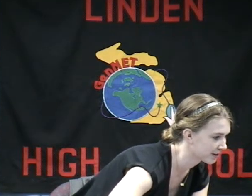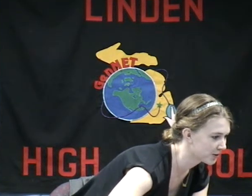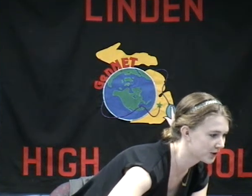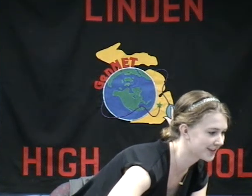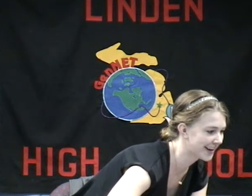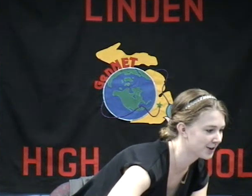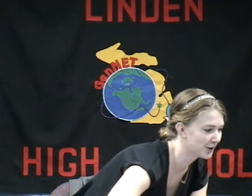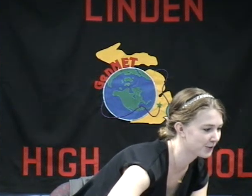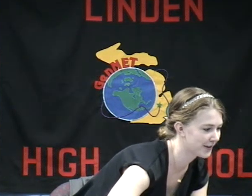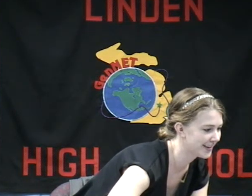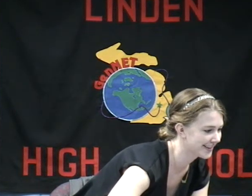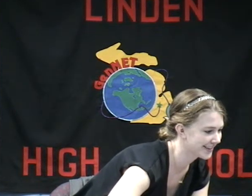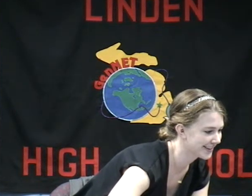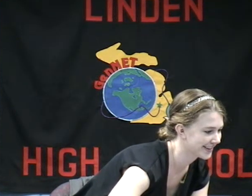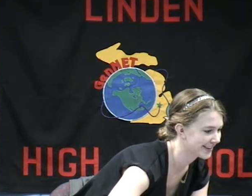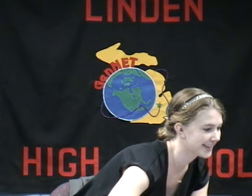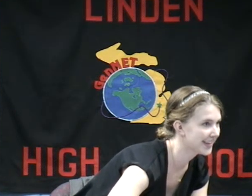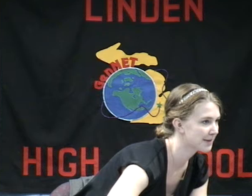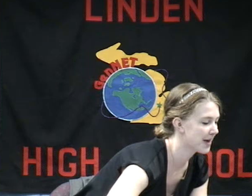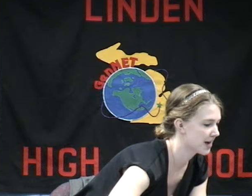You can say your little face. Yes, ma'am.